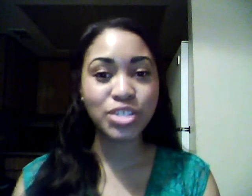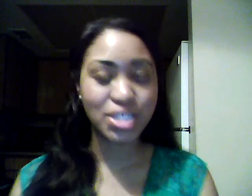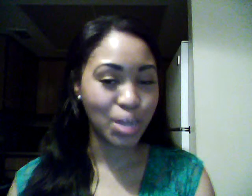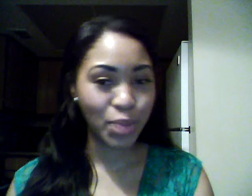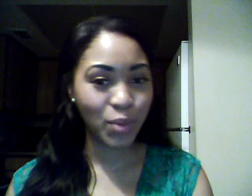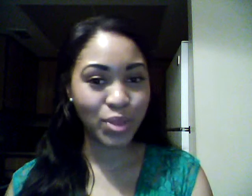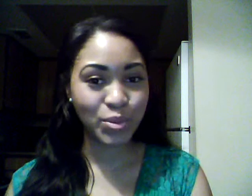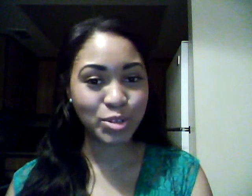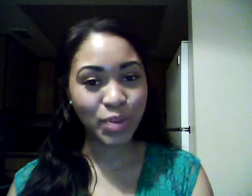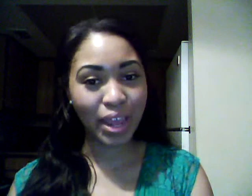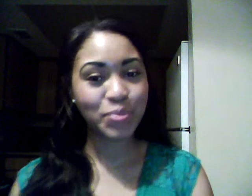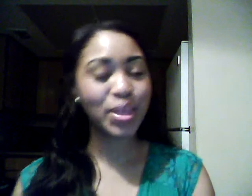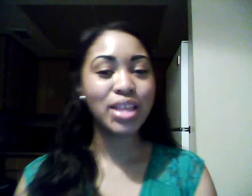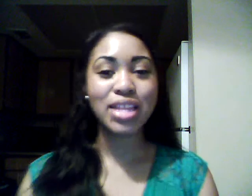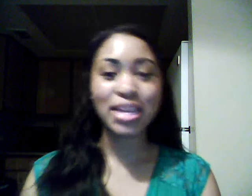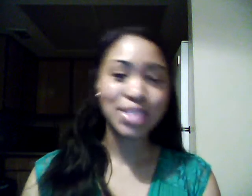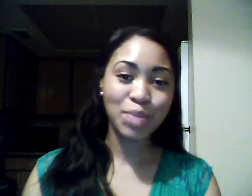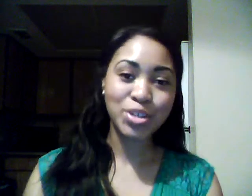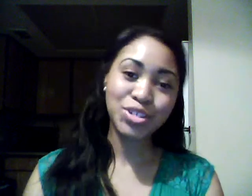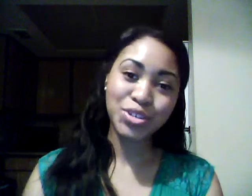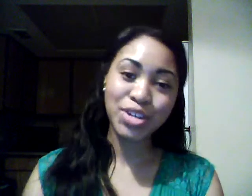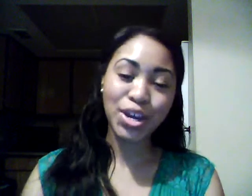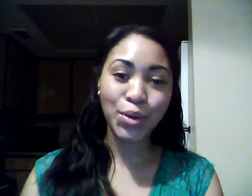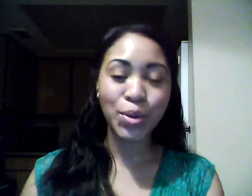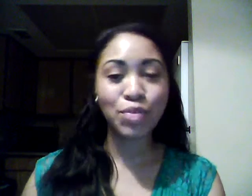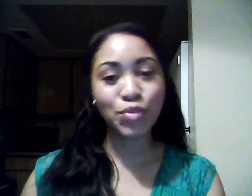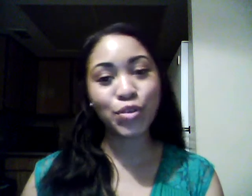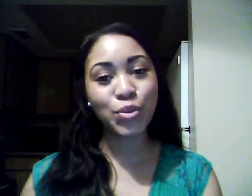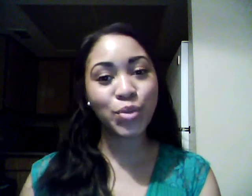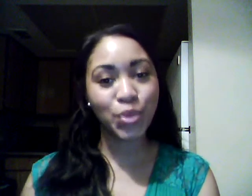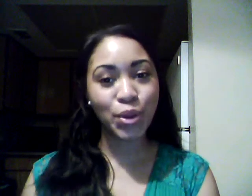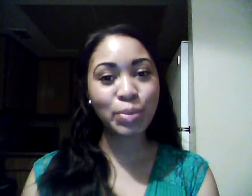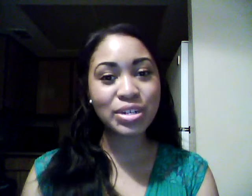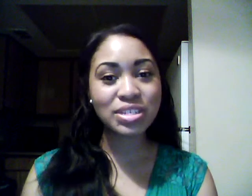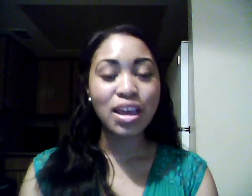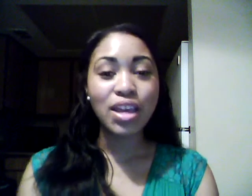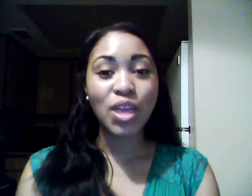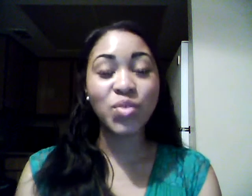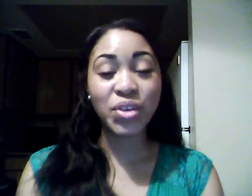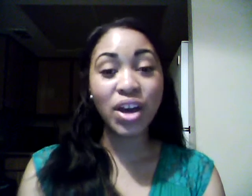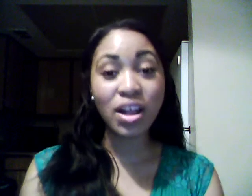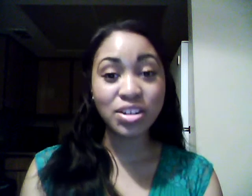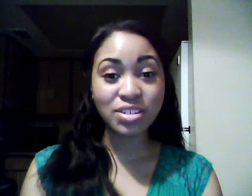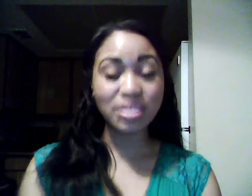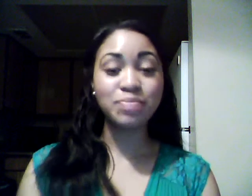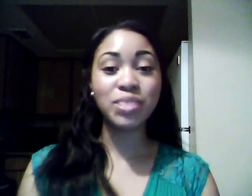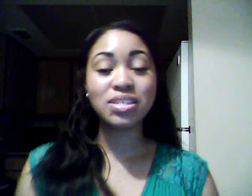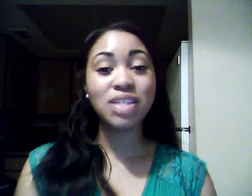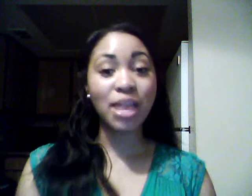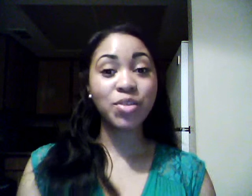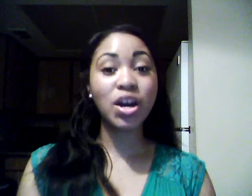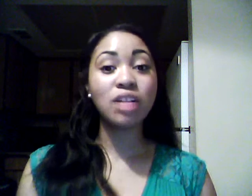we'll just stop at 1 through 20. The next time I'll show you how to go even further with your numbers. Now for the colors, this is a sign for